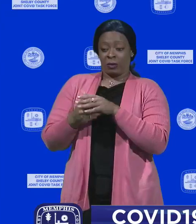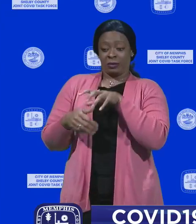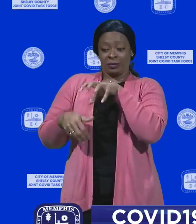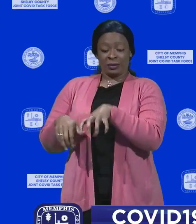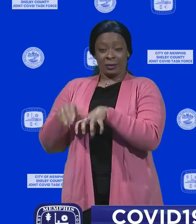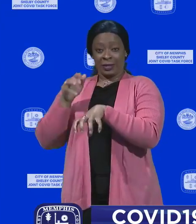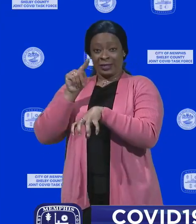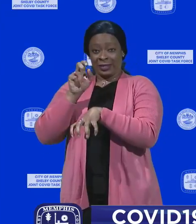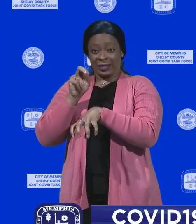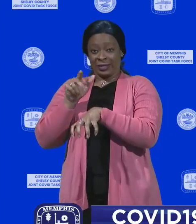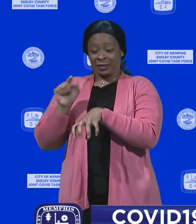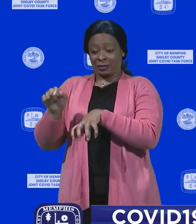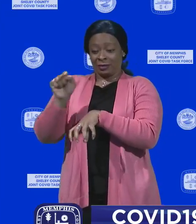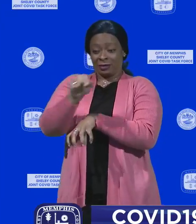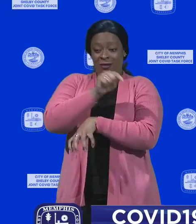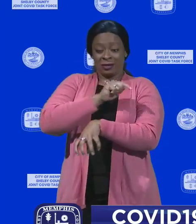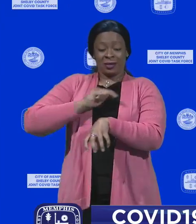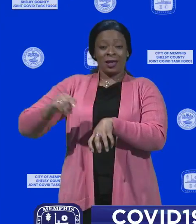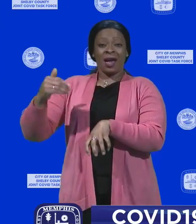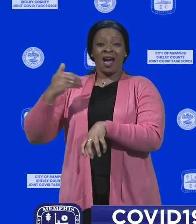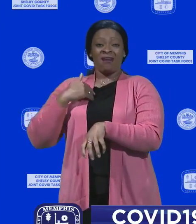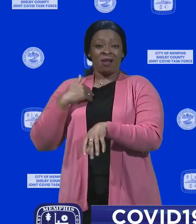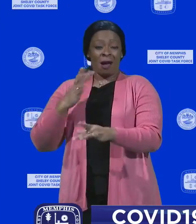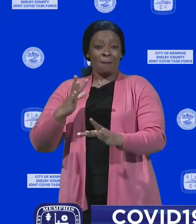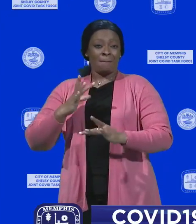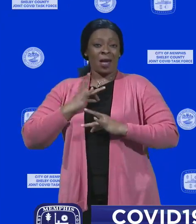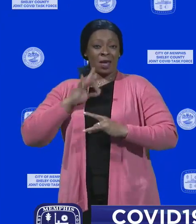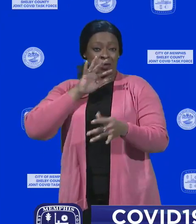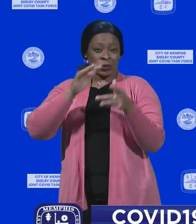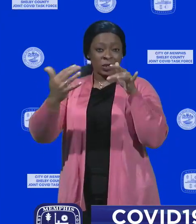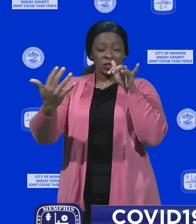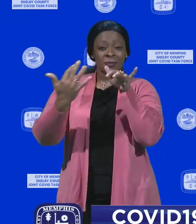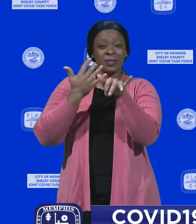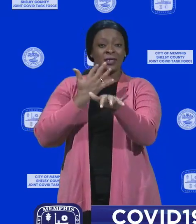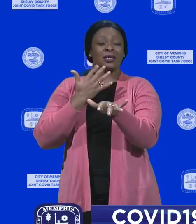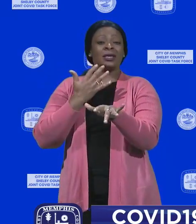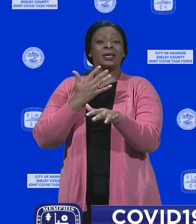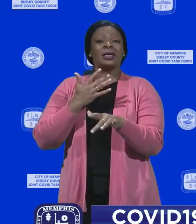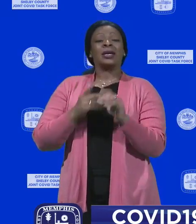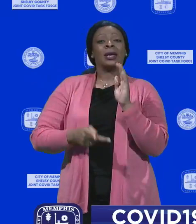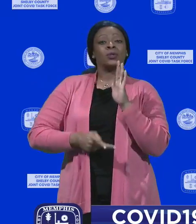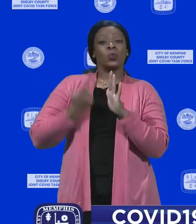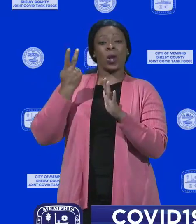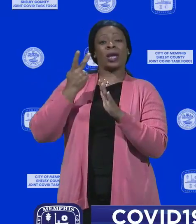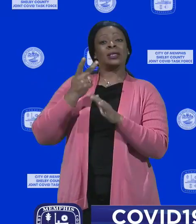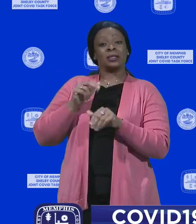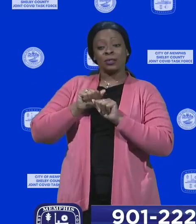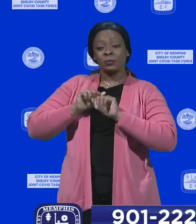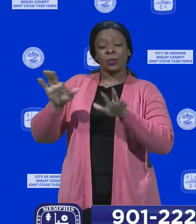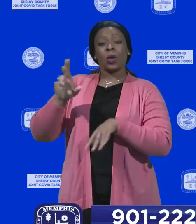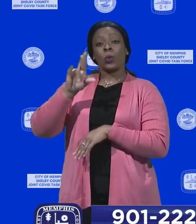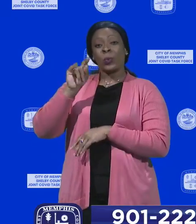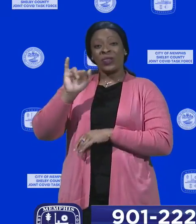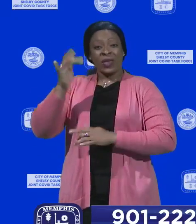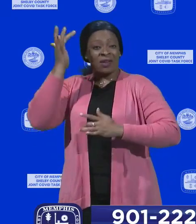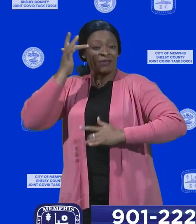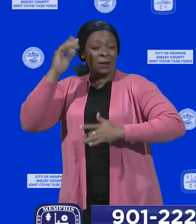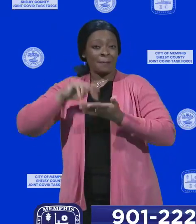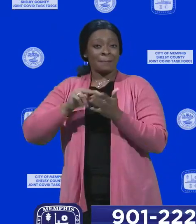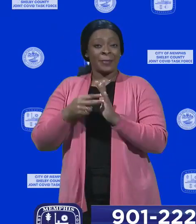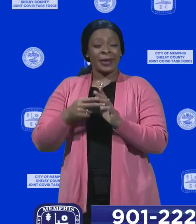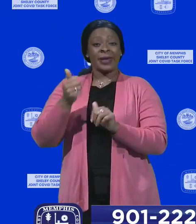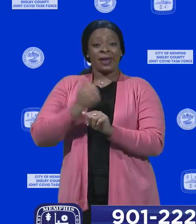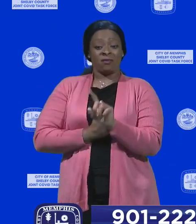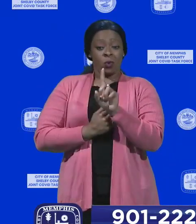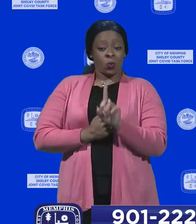still have a positive transmission rate, a positive replication rate of the virus, meaning that for every